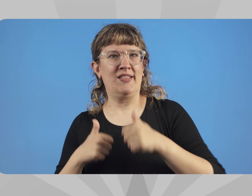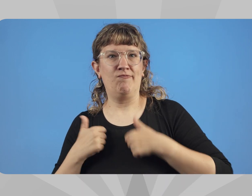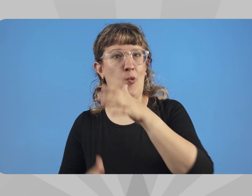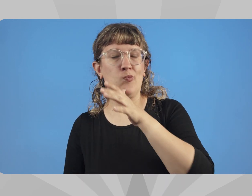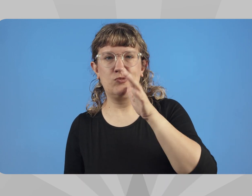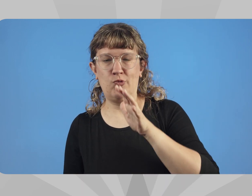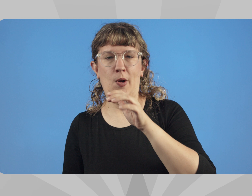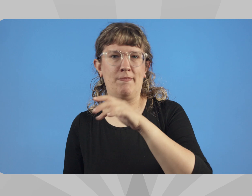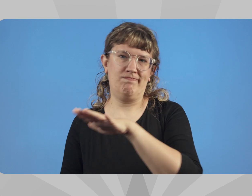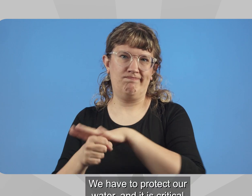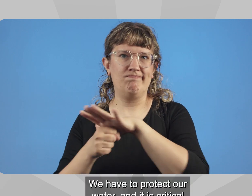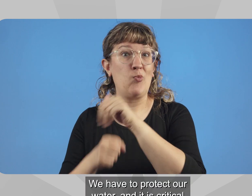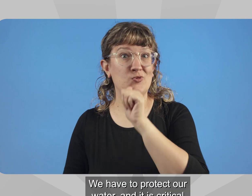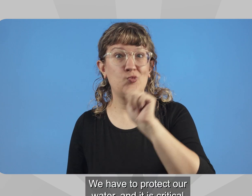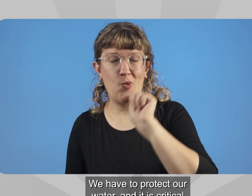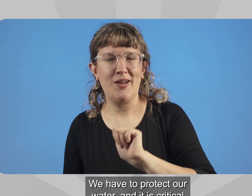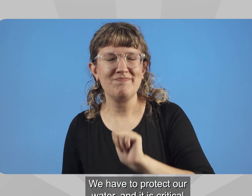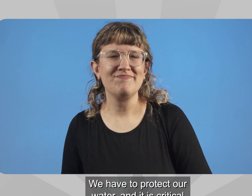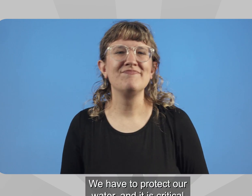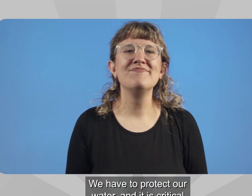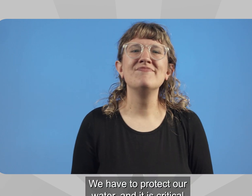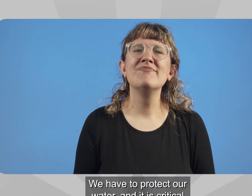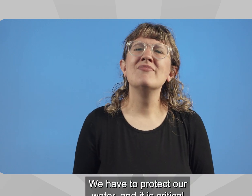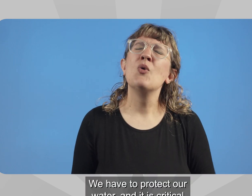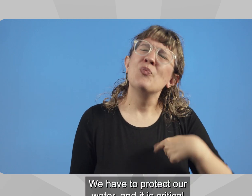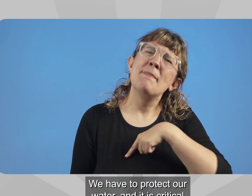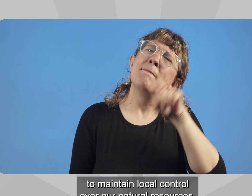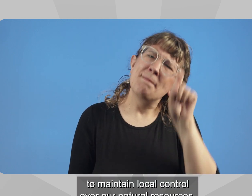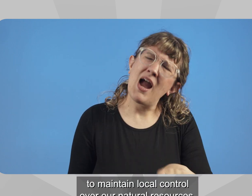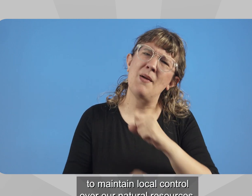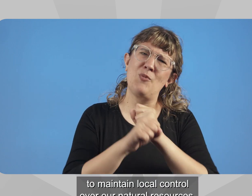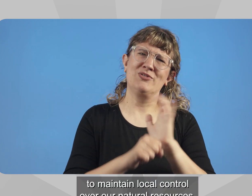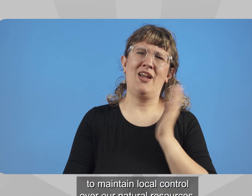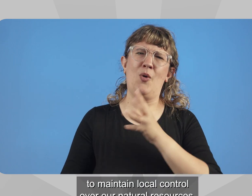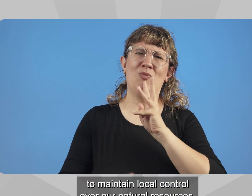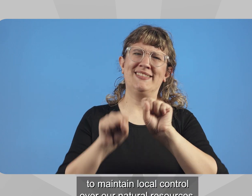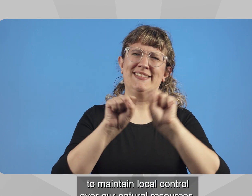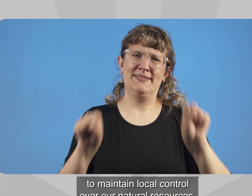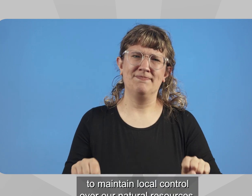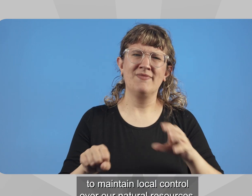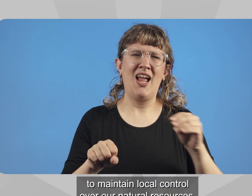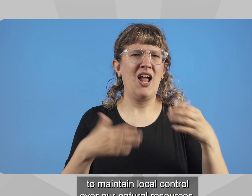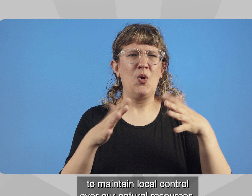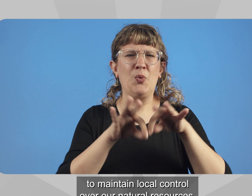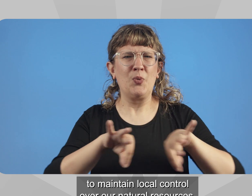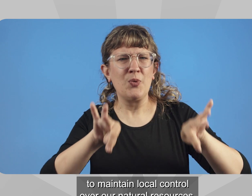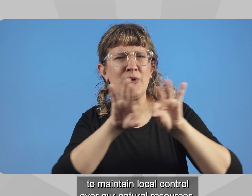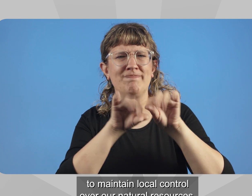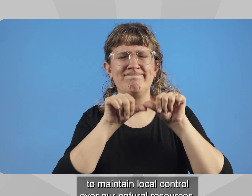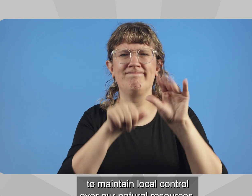Arizona. We have to protect our water, and it is critical to maintain local control over our